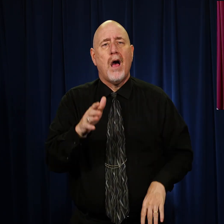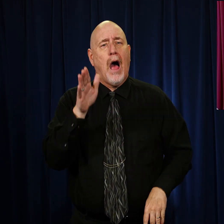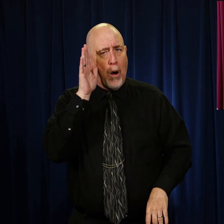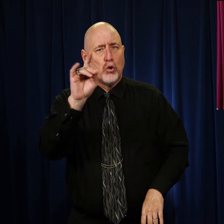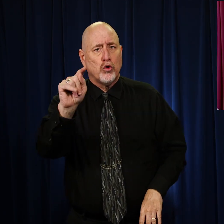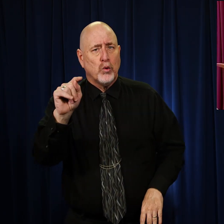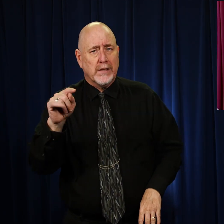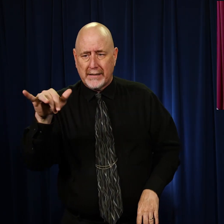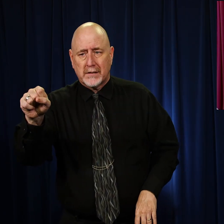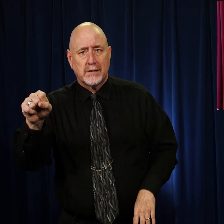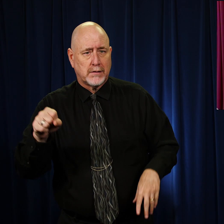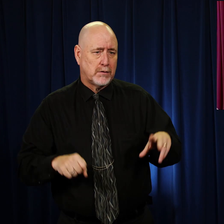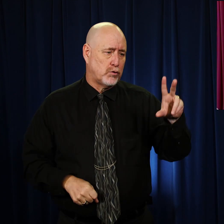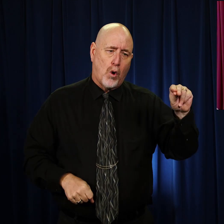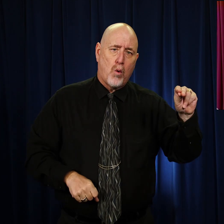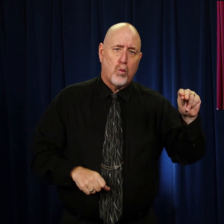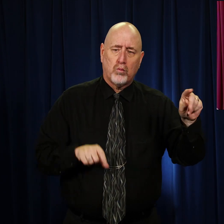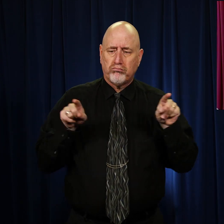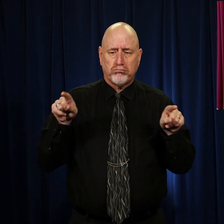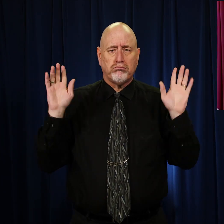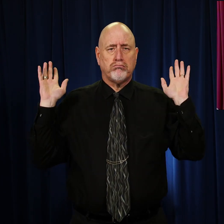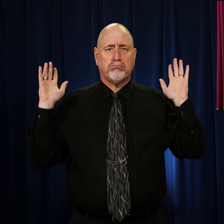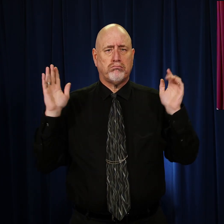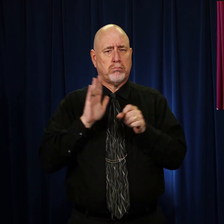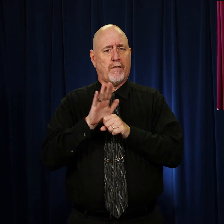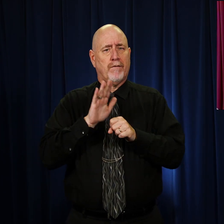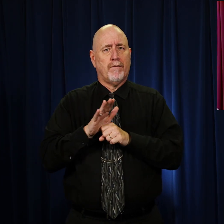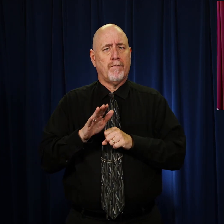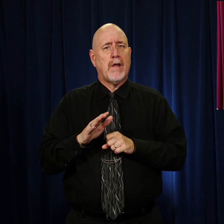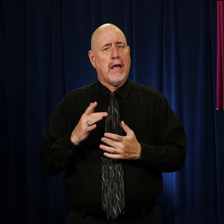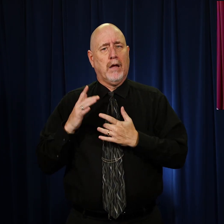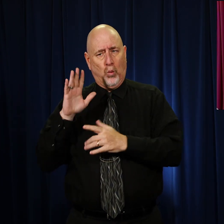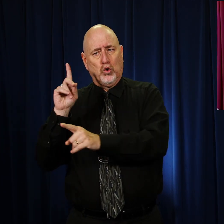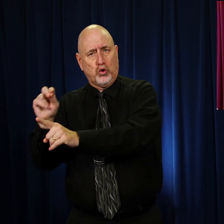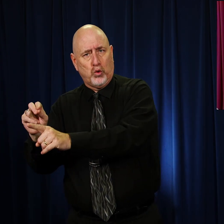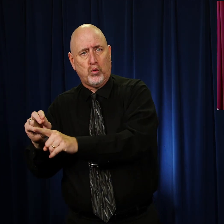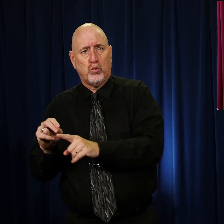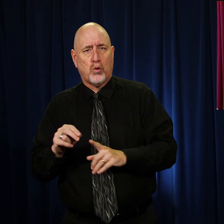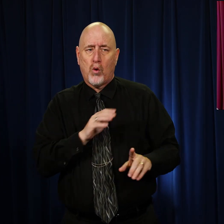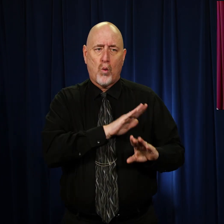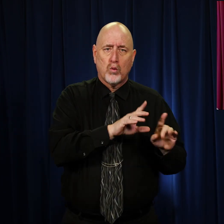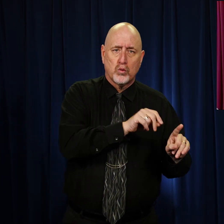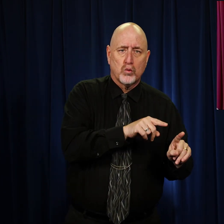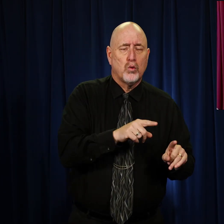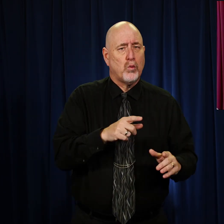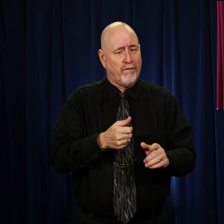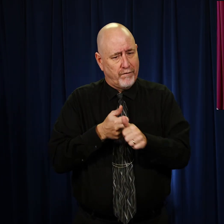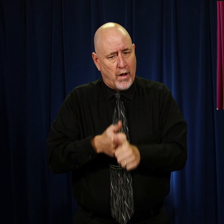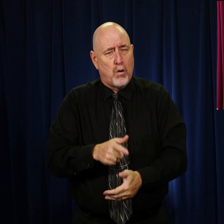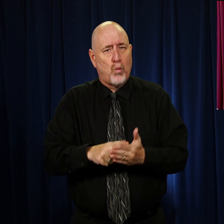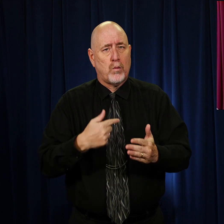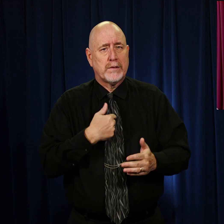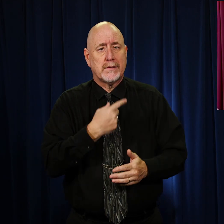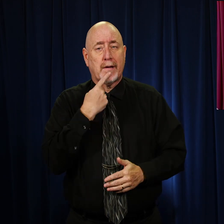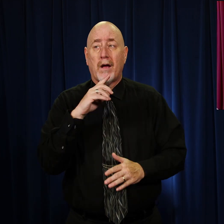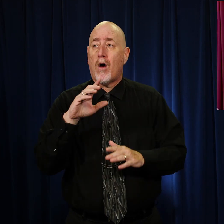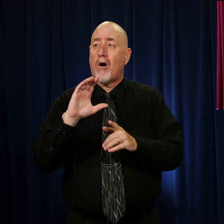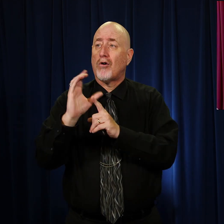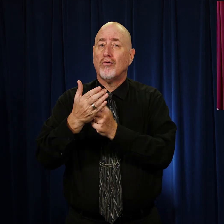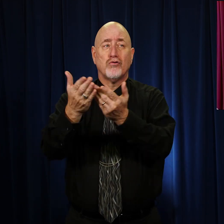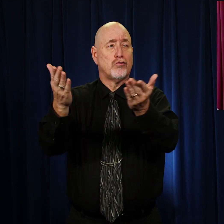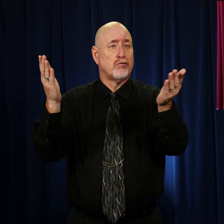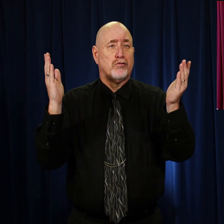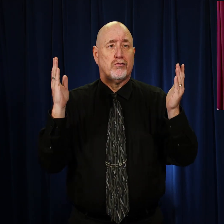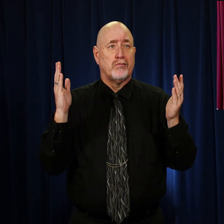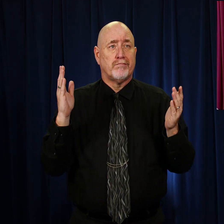I'll do it, no, I will not do it. And we're going to be people that are true to our word. We live in a